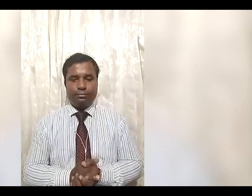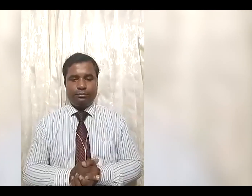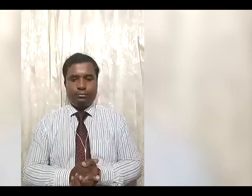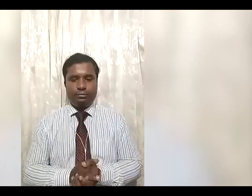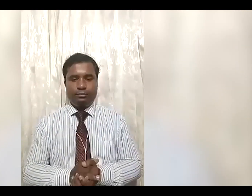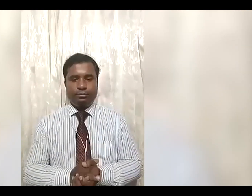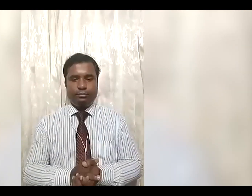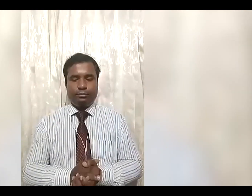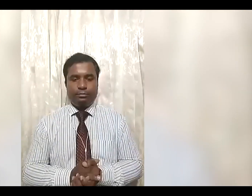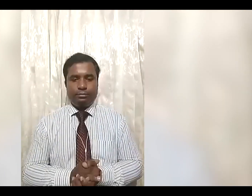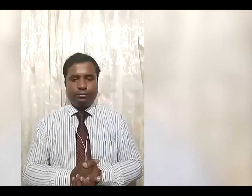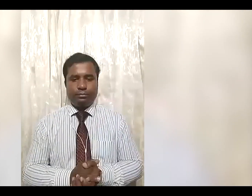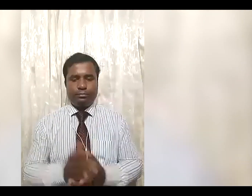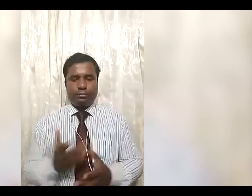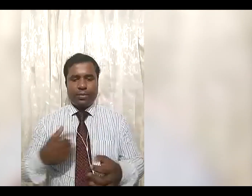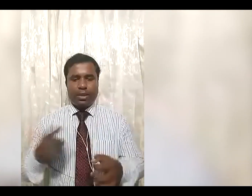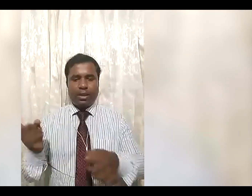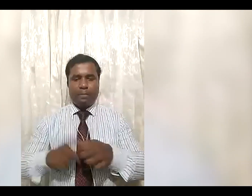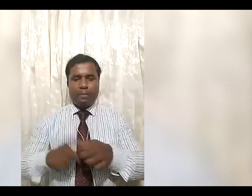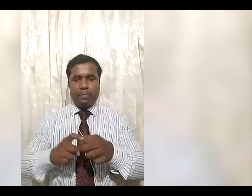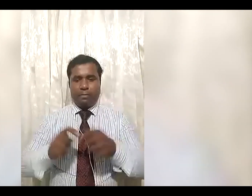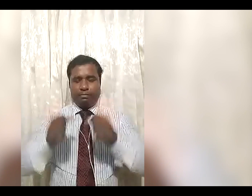We have many questions that have come in.